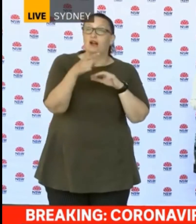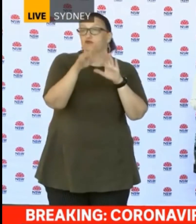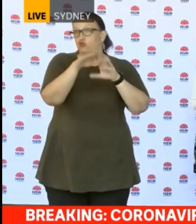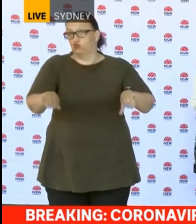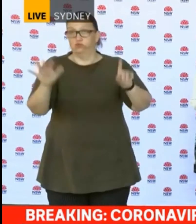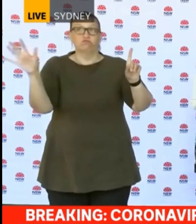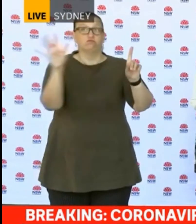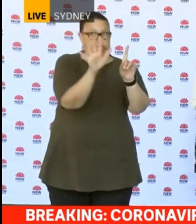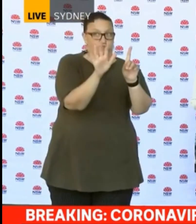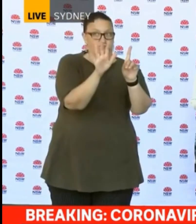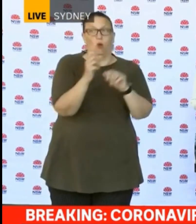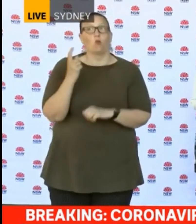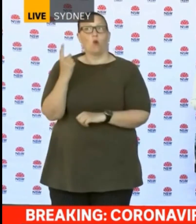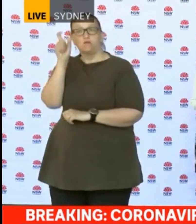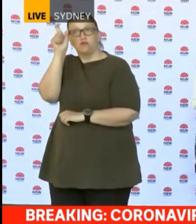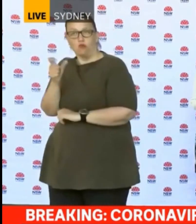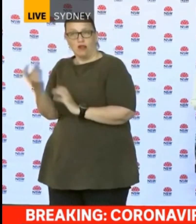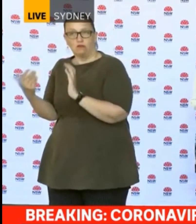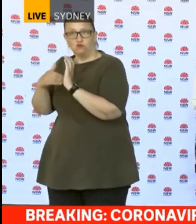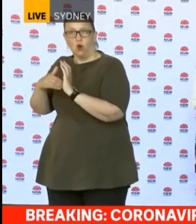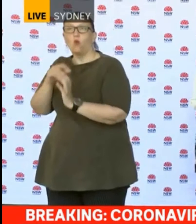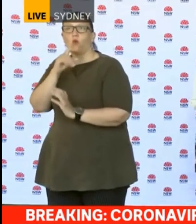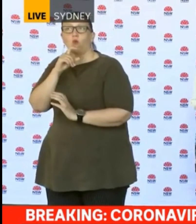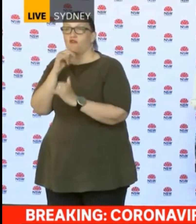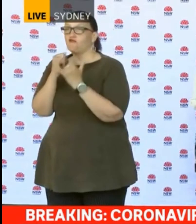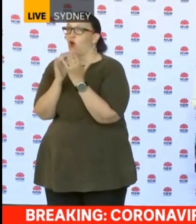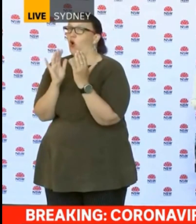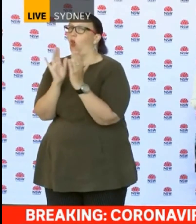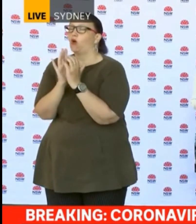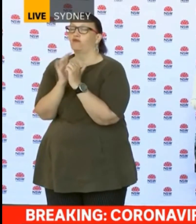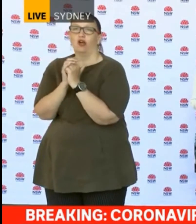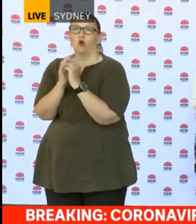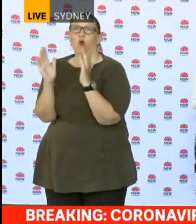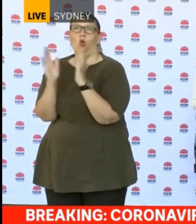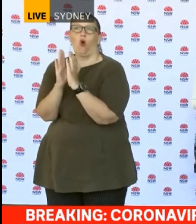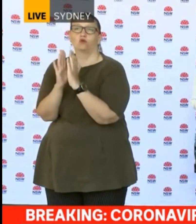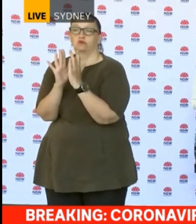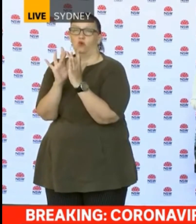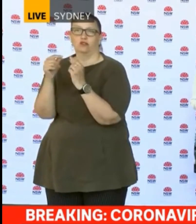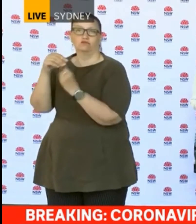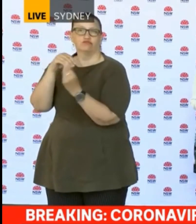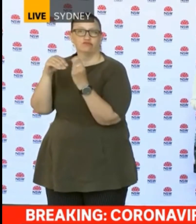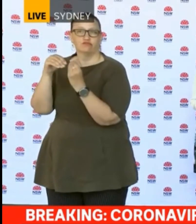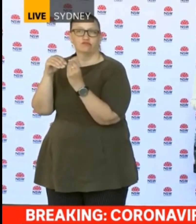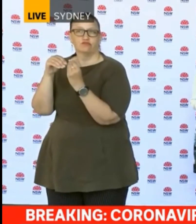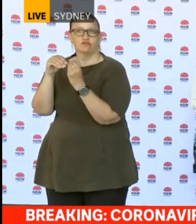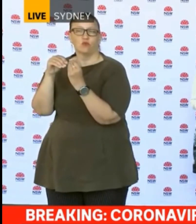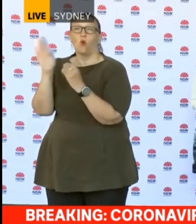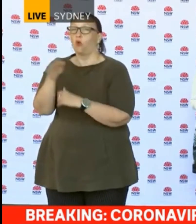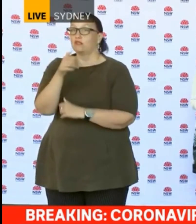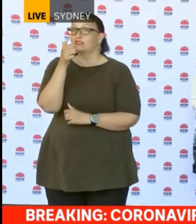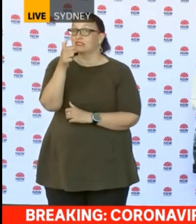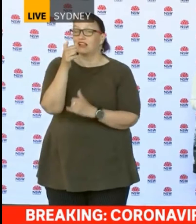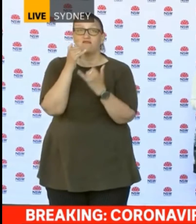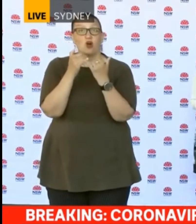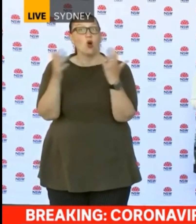of the one case we had yesterday, and the 6th person is a very close contact of them in very close proximity. The cases are all